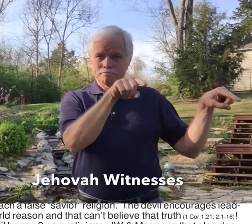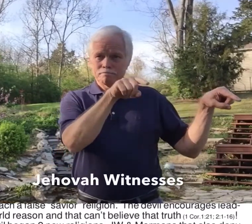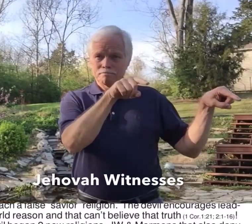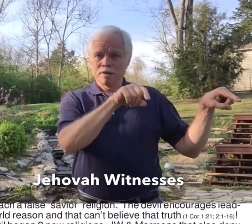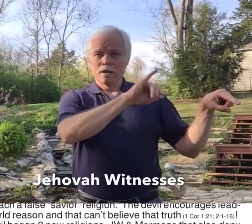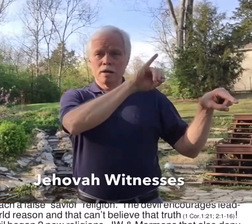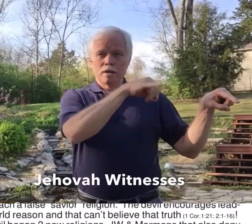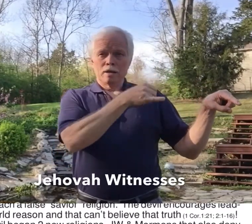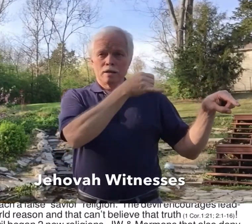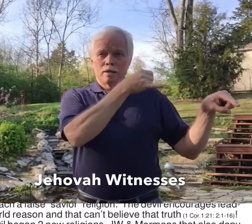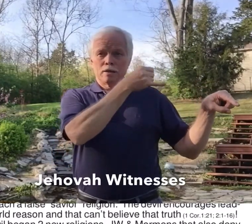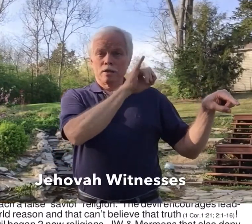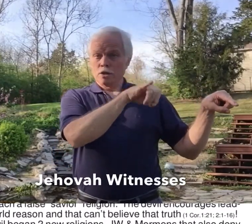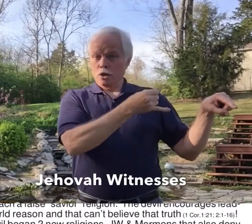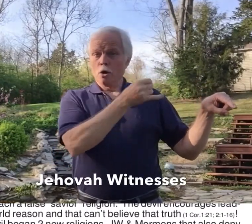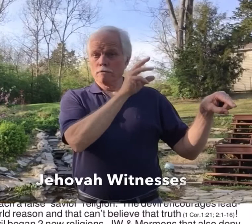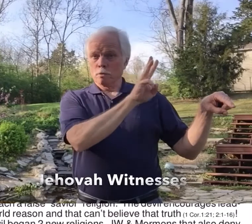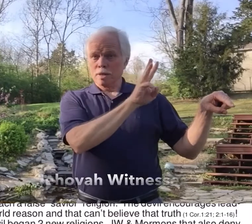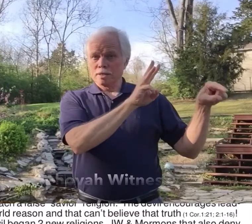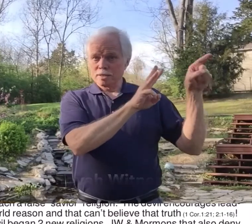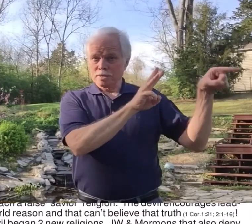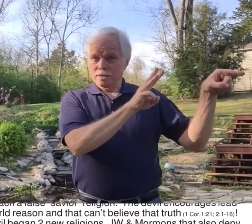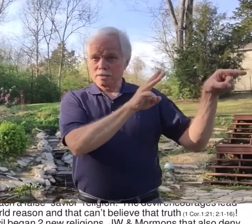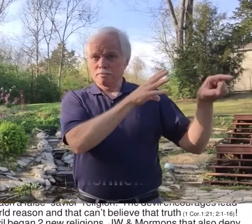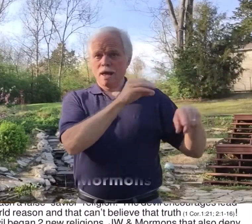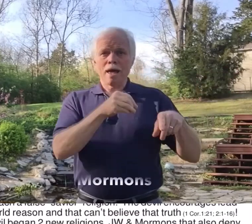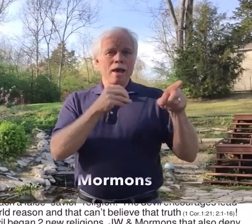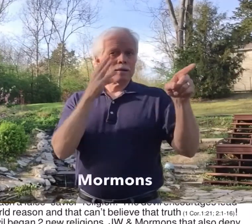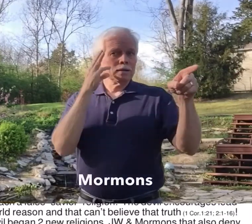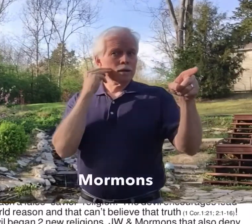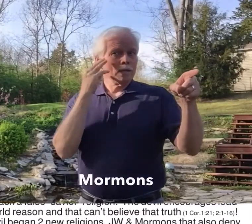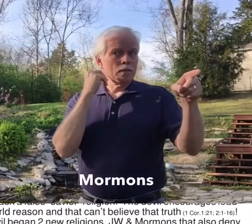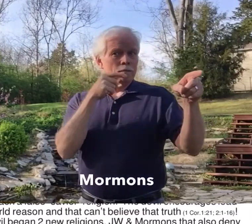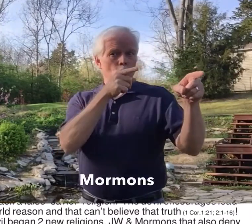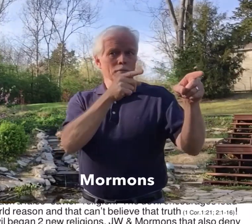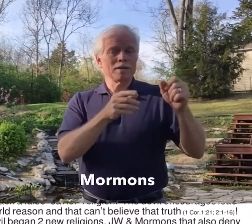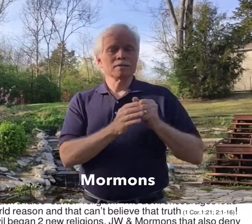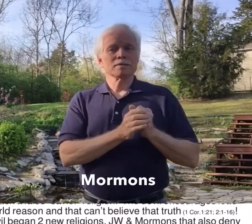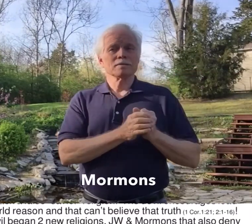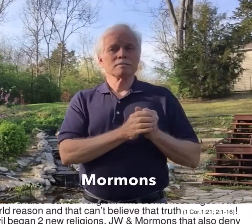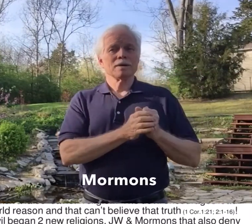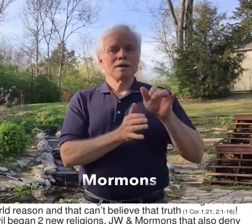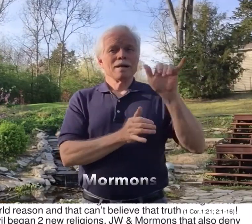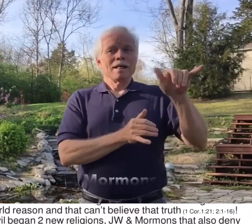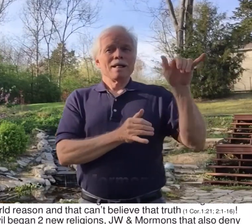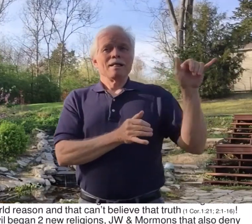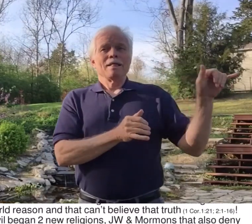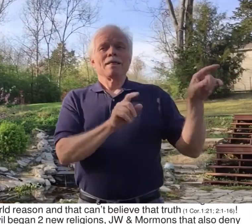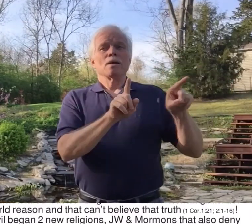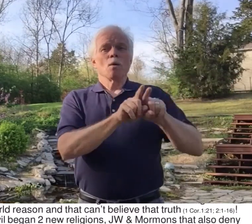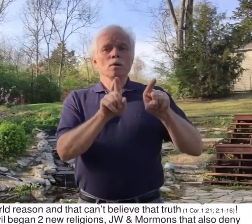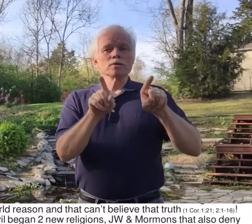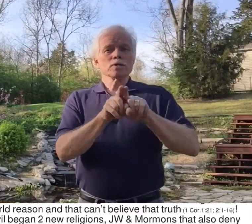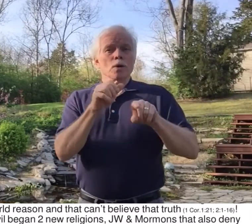the Jehovah Witnesses and the Mormons, that also